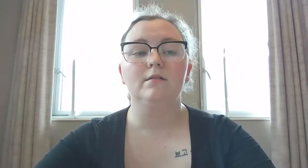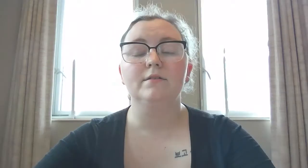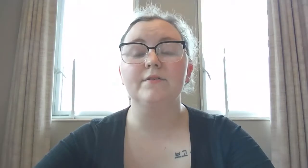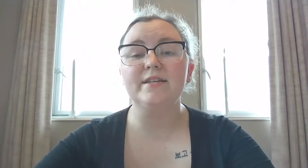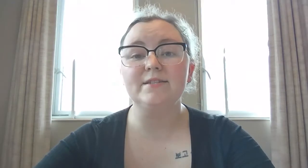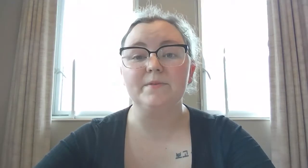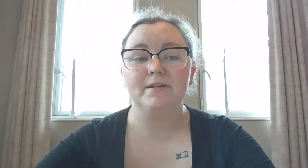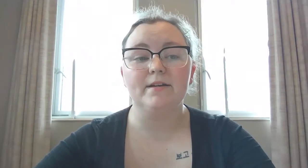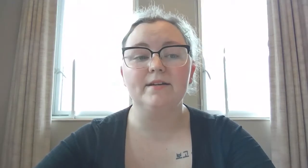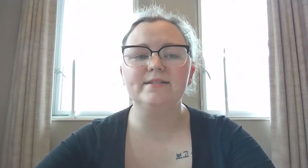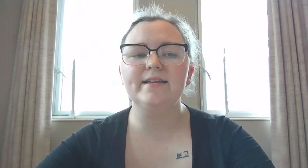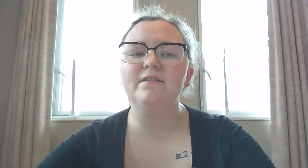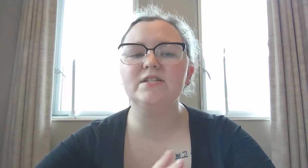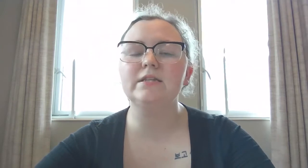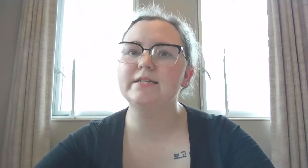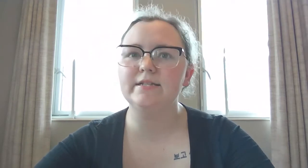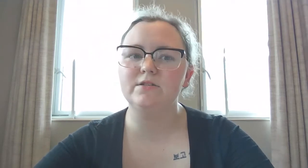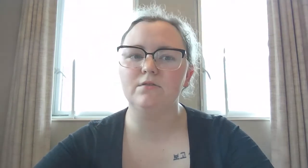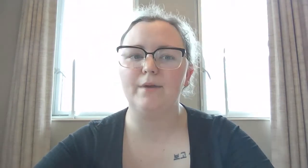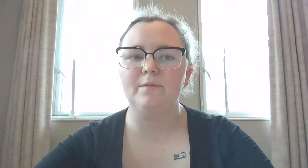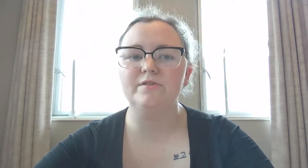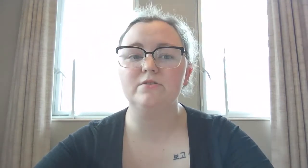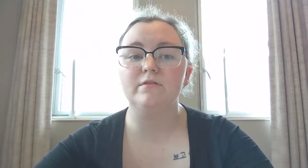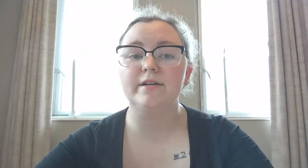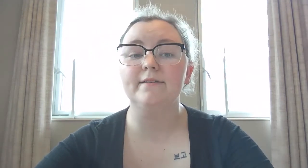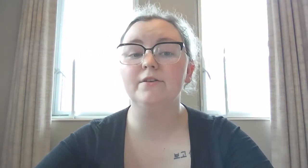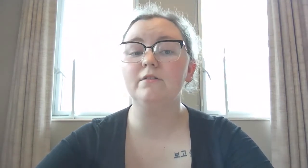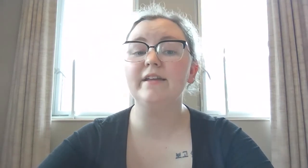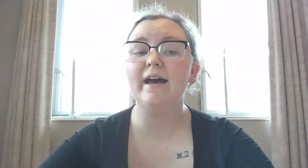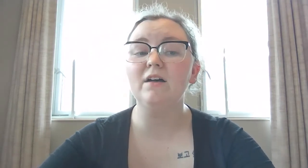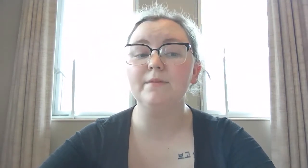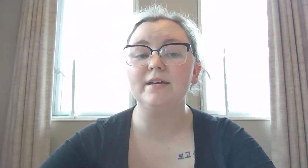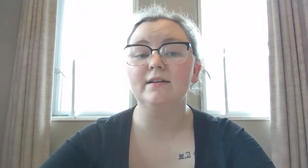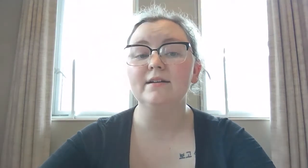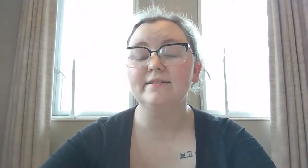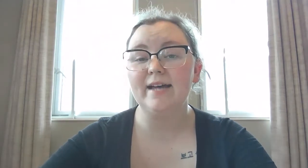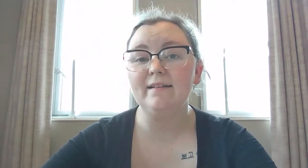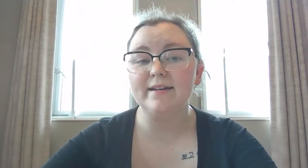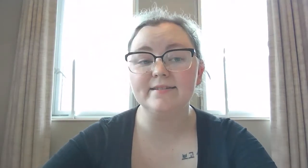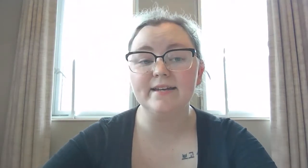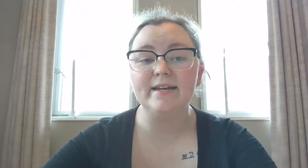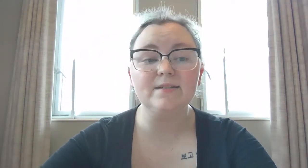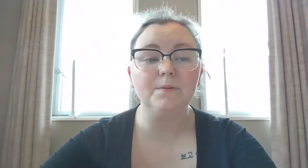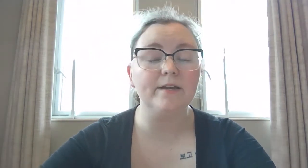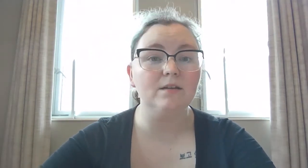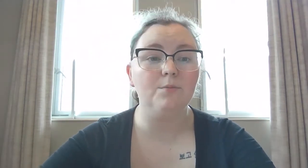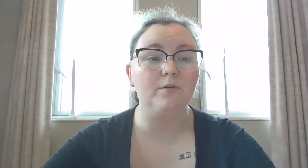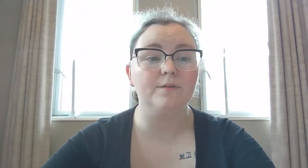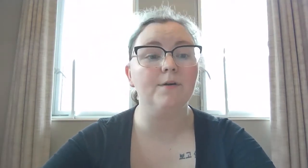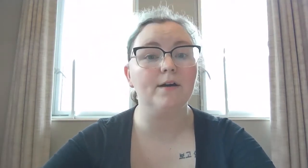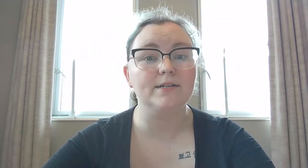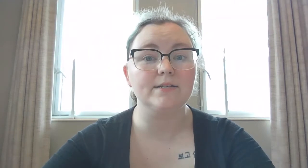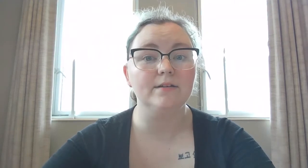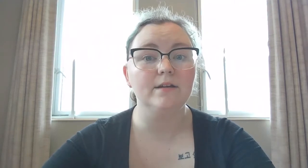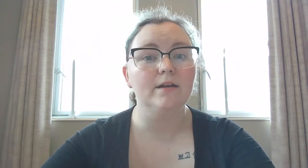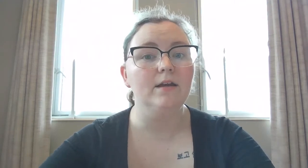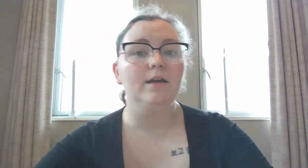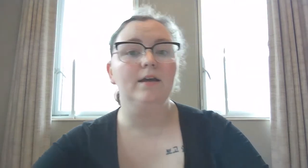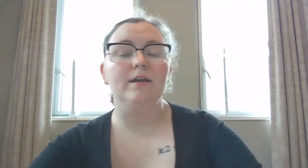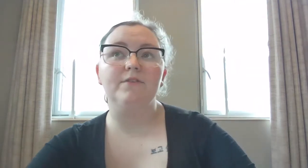So this week, instead of just listening to our Bible story, you're going to help me tell it and play an important part. If there